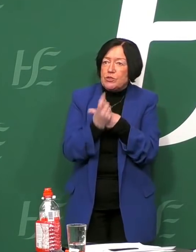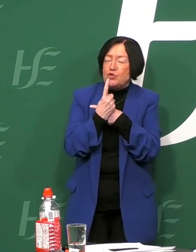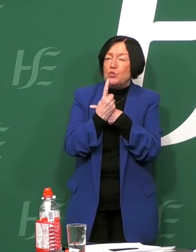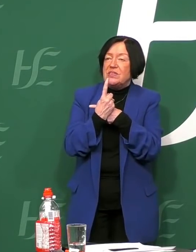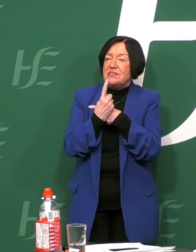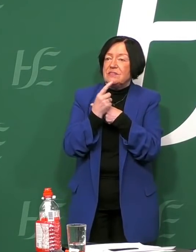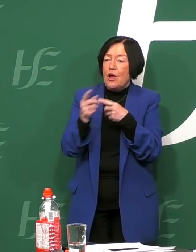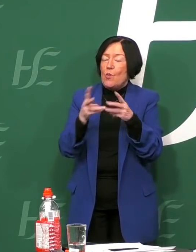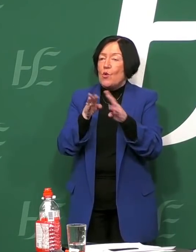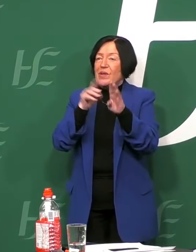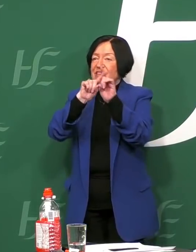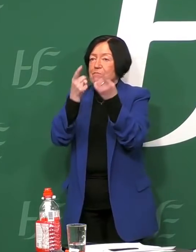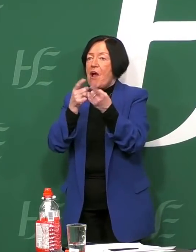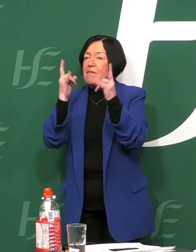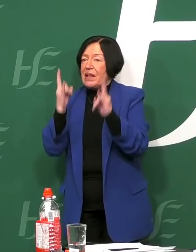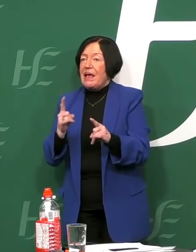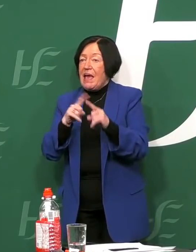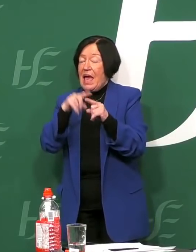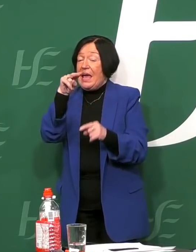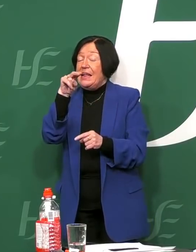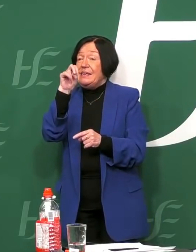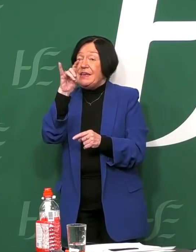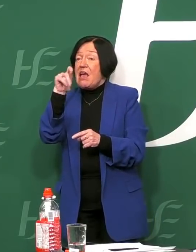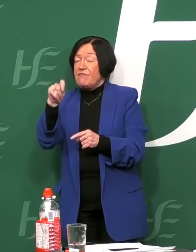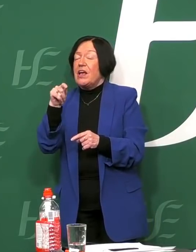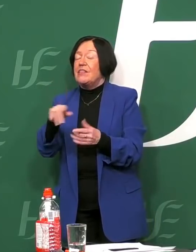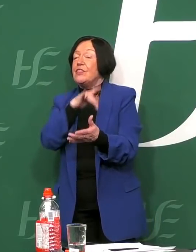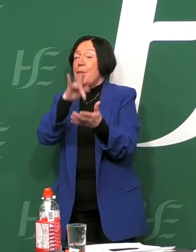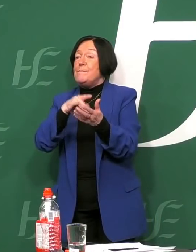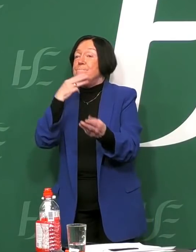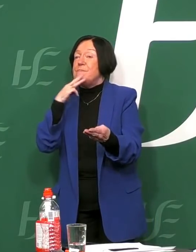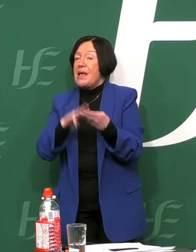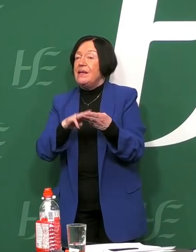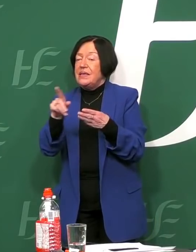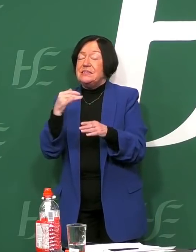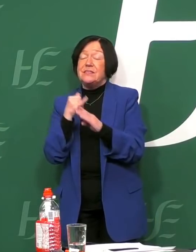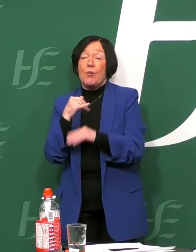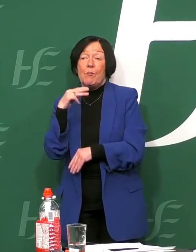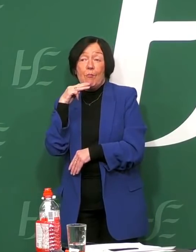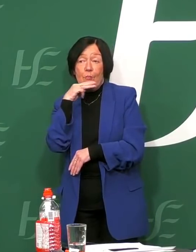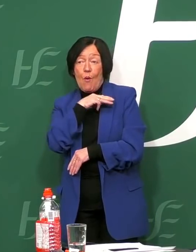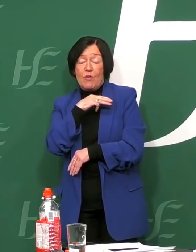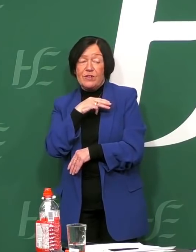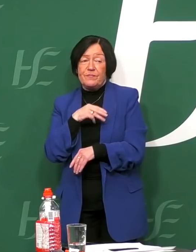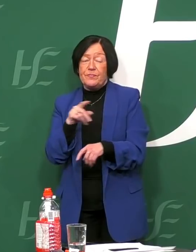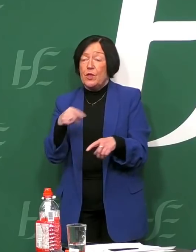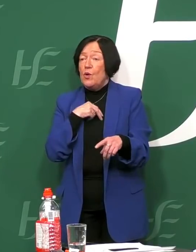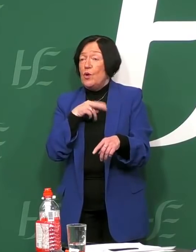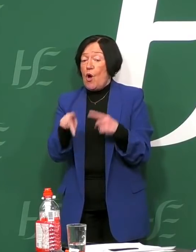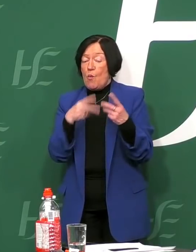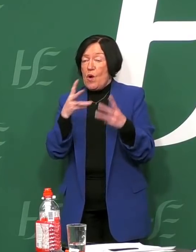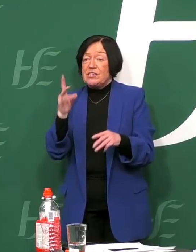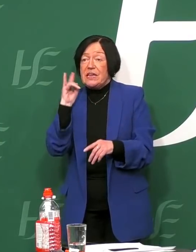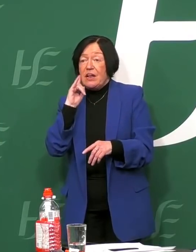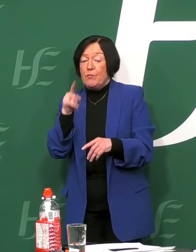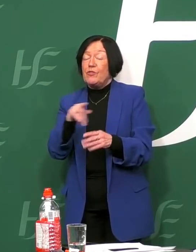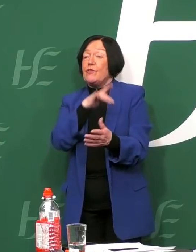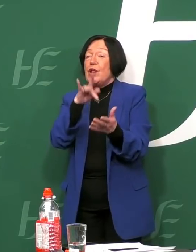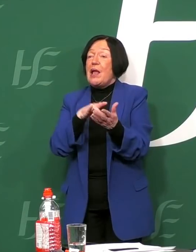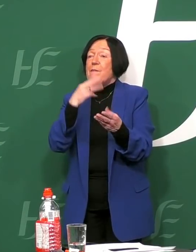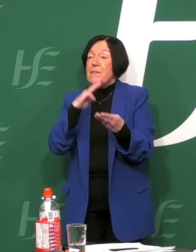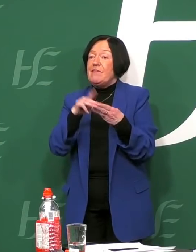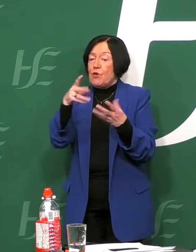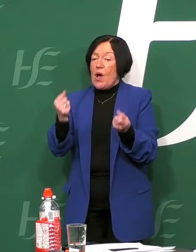the Department of Health and NEFID in that. Again, the core message, of course, here is always important, and I know people, we don't always want to hear it, but the core message,